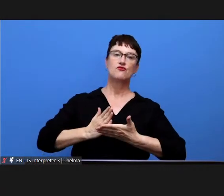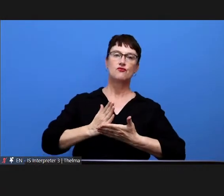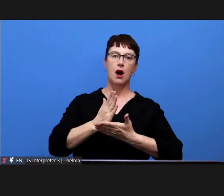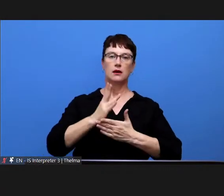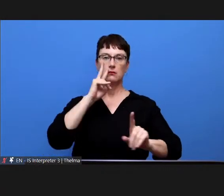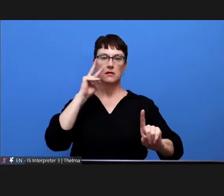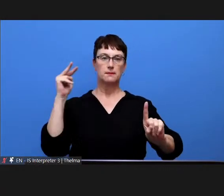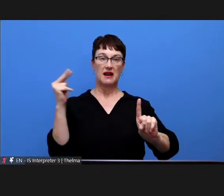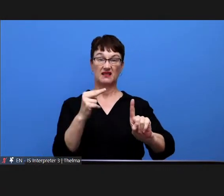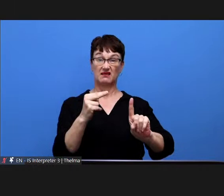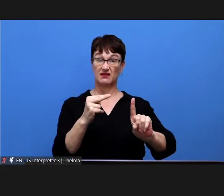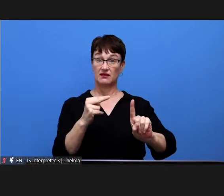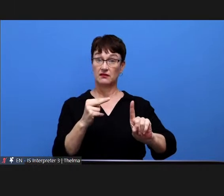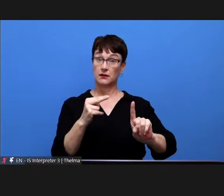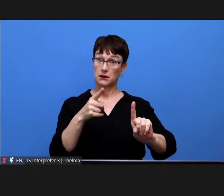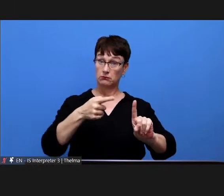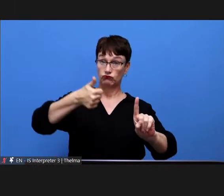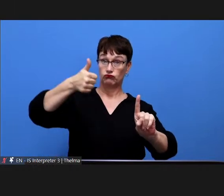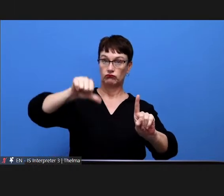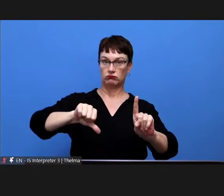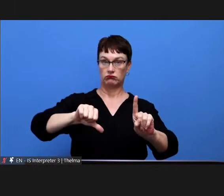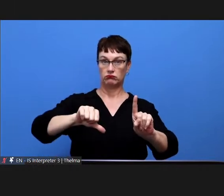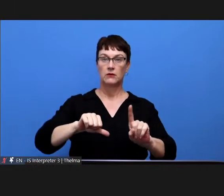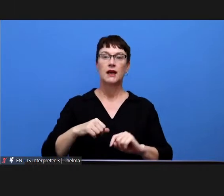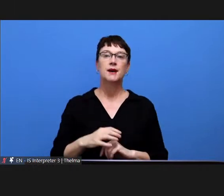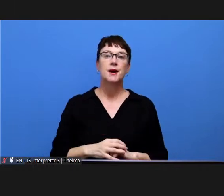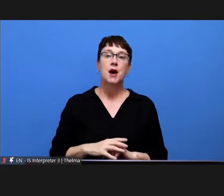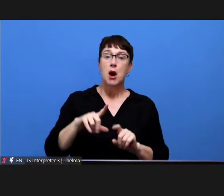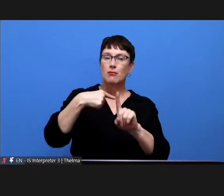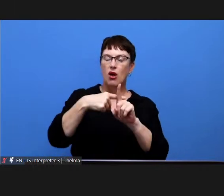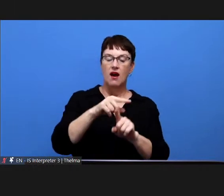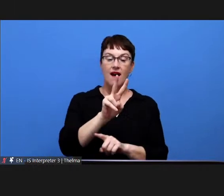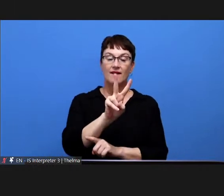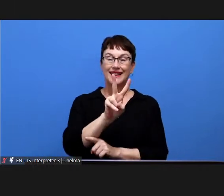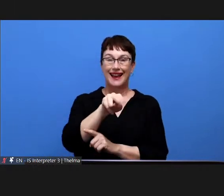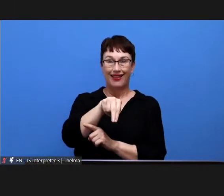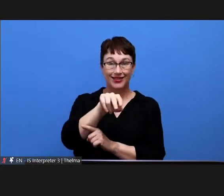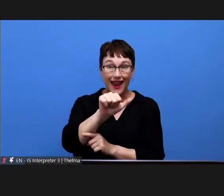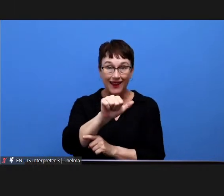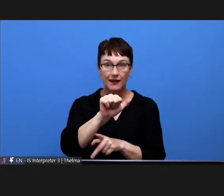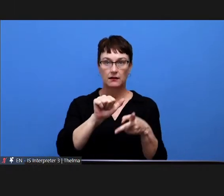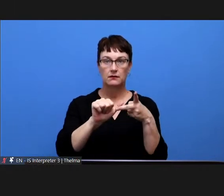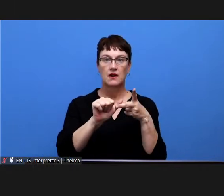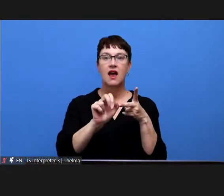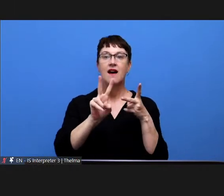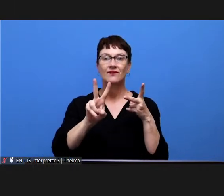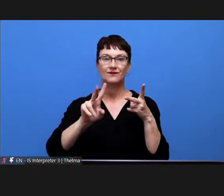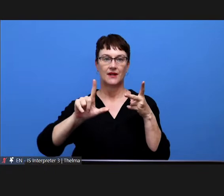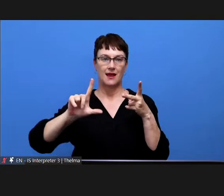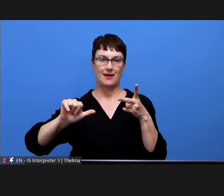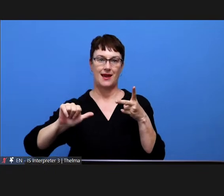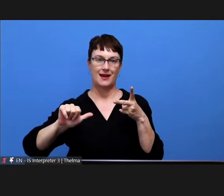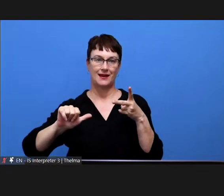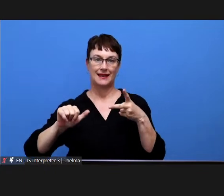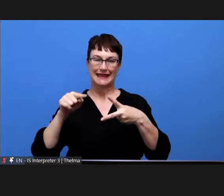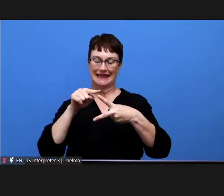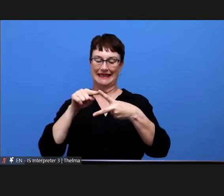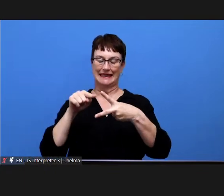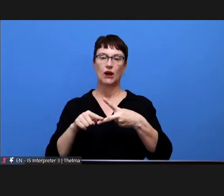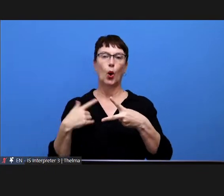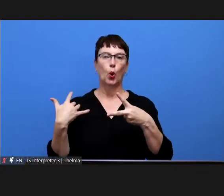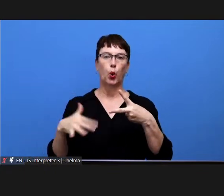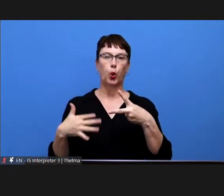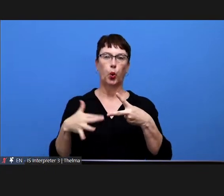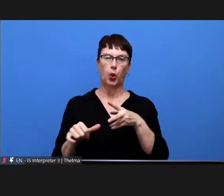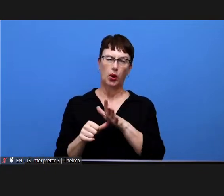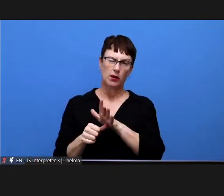more importantly, to achieving the very fundamental principle in defining it,